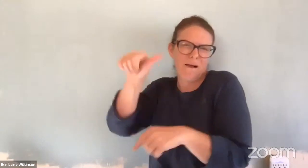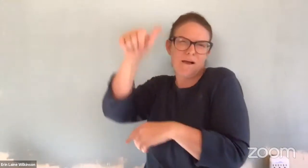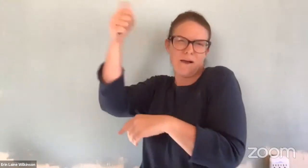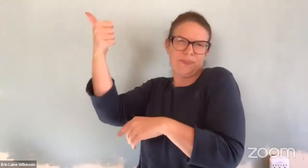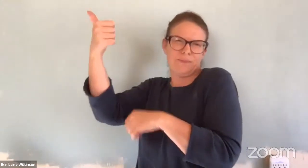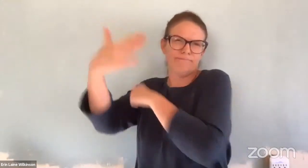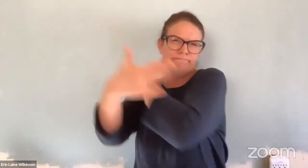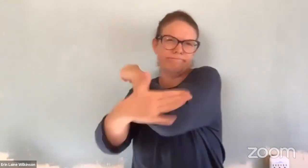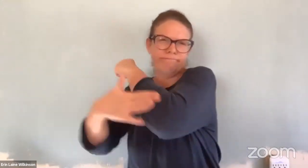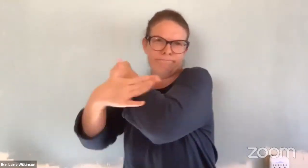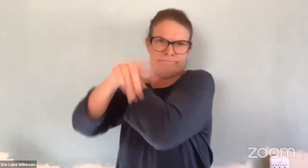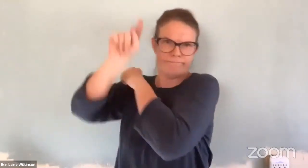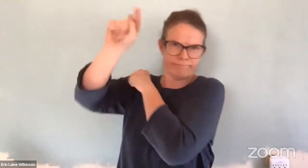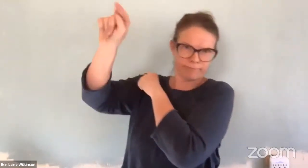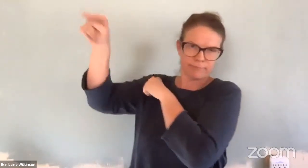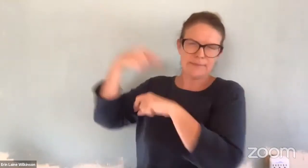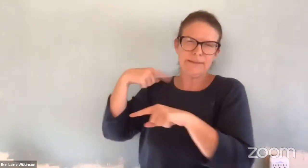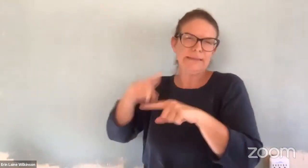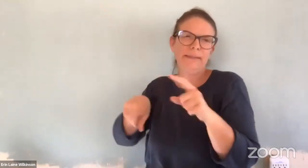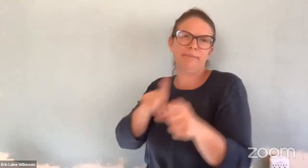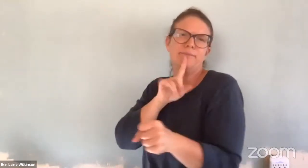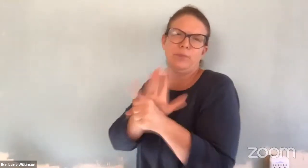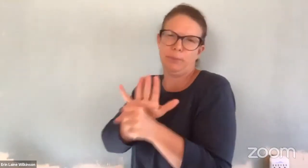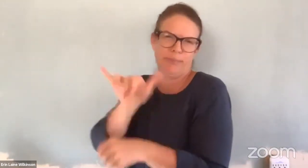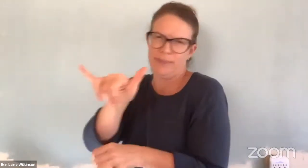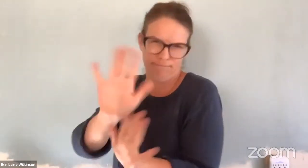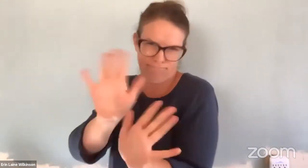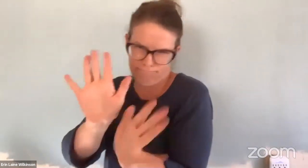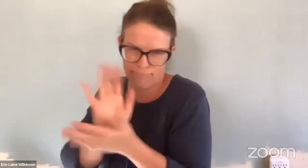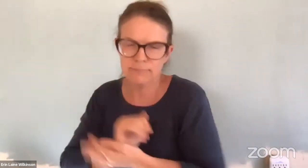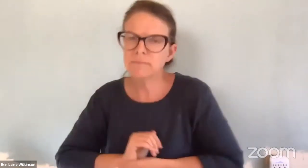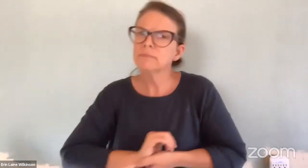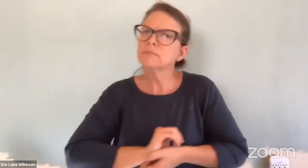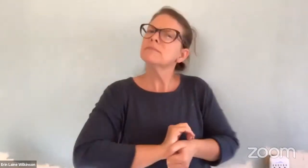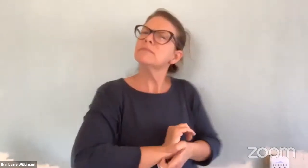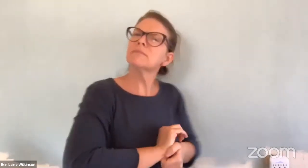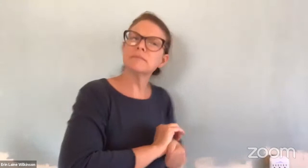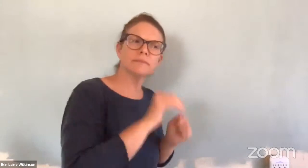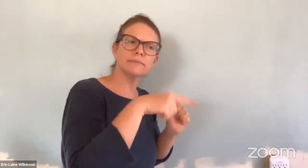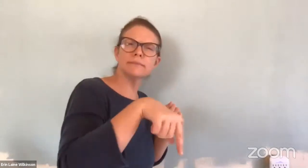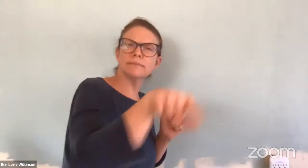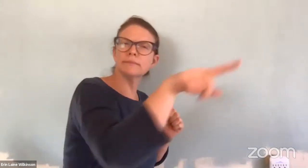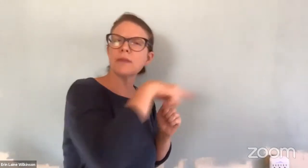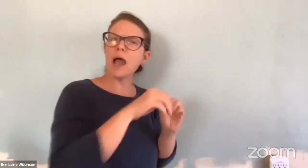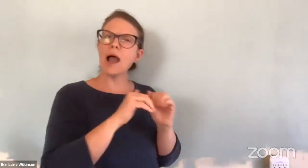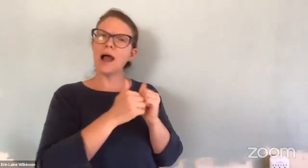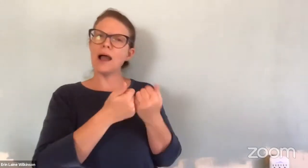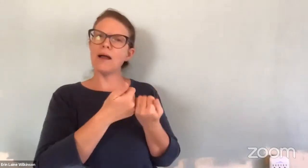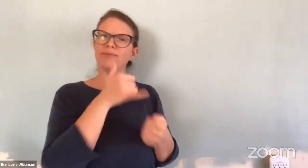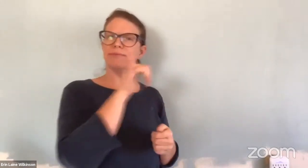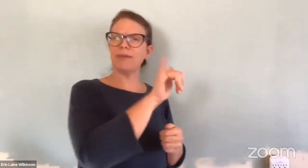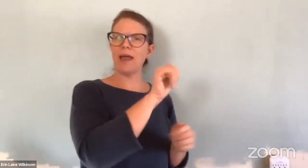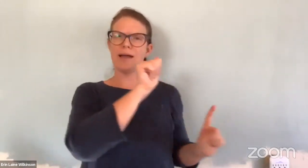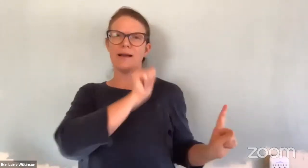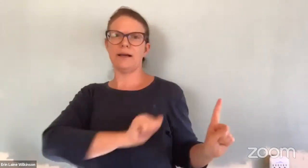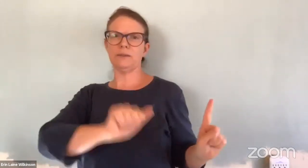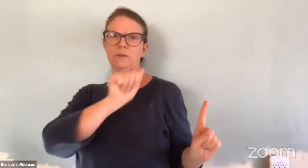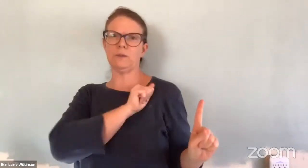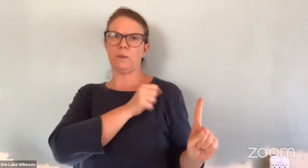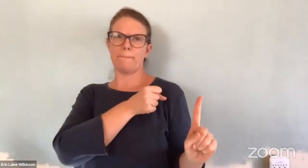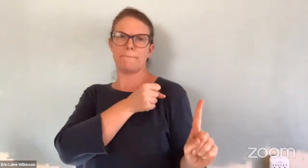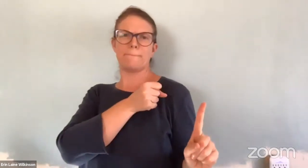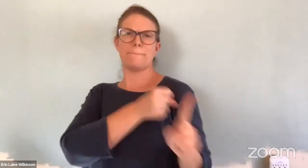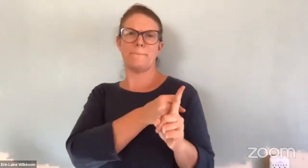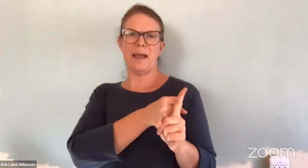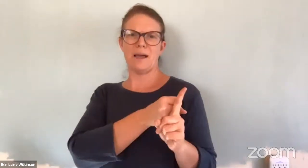lot of motivation and eagerness to take sign languages. Other countries I couldn't confirm about, but